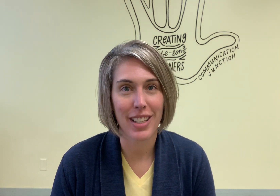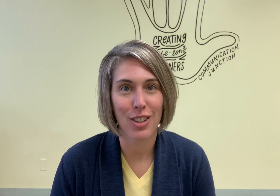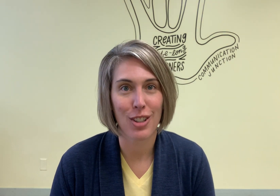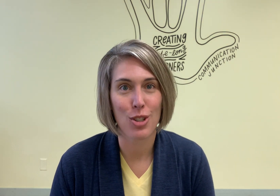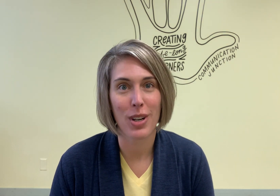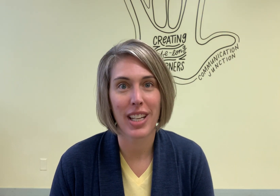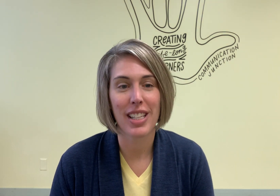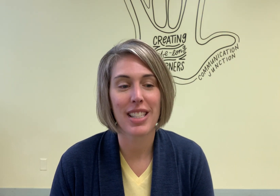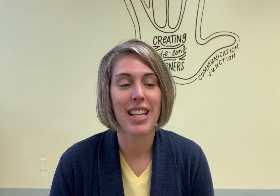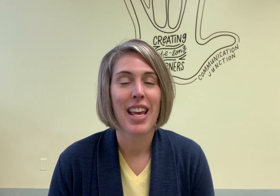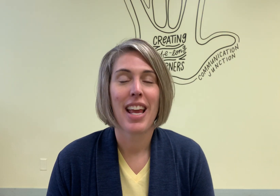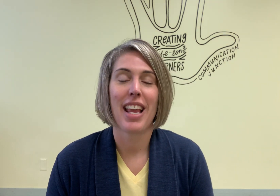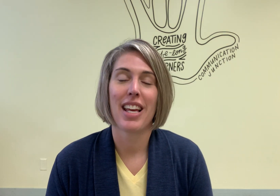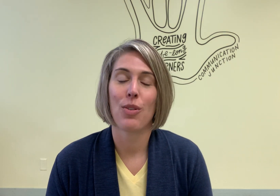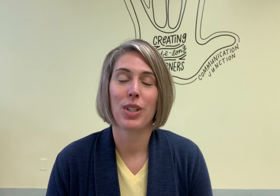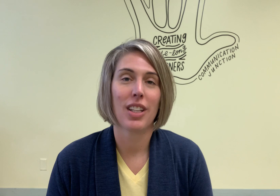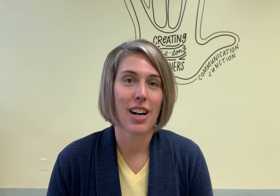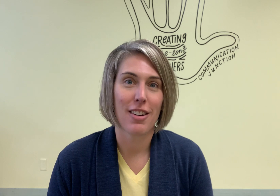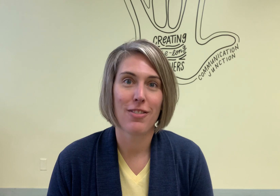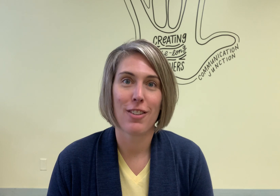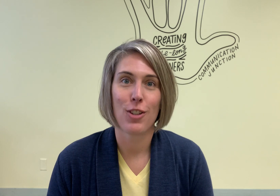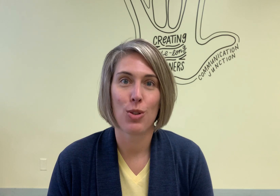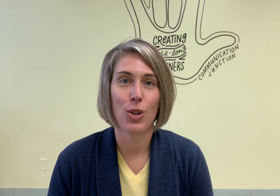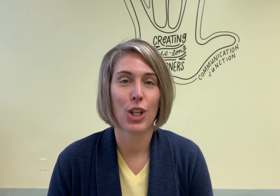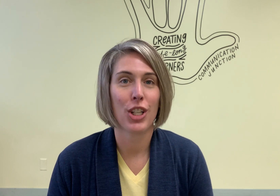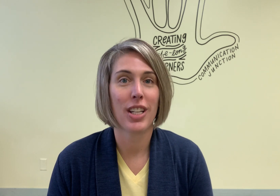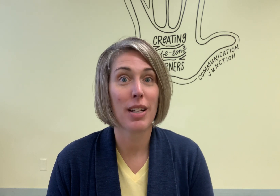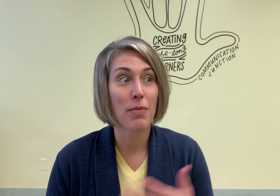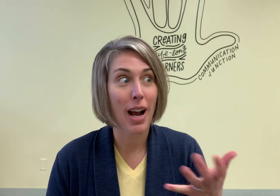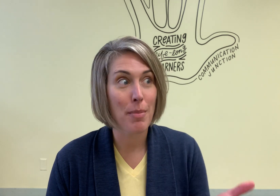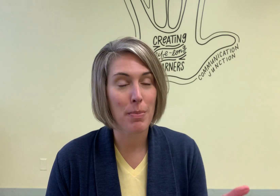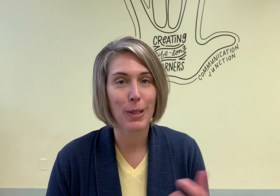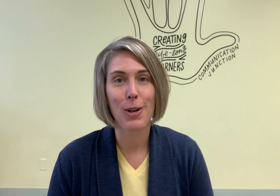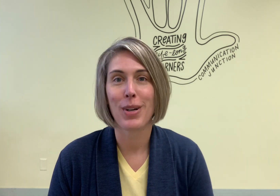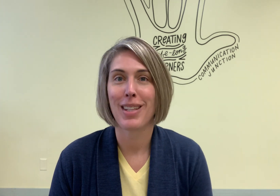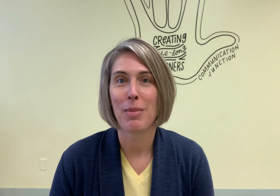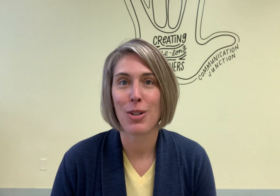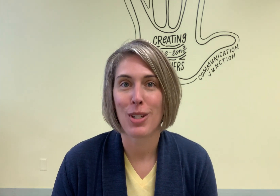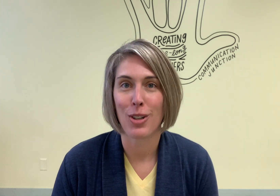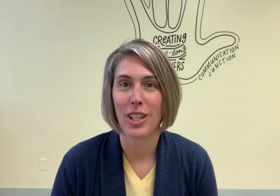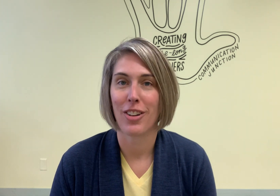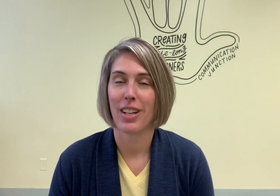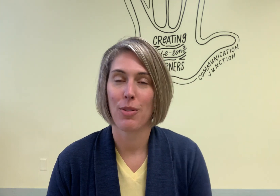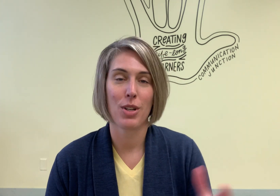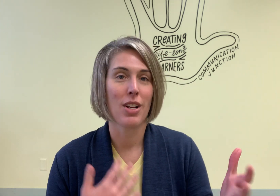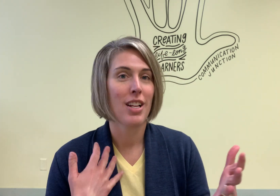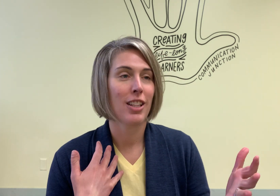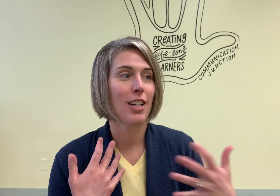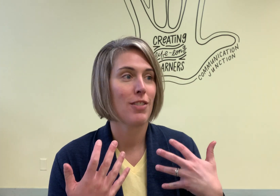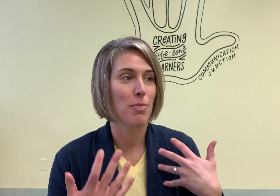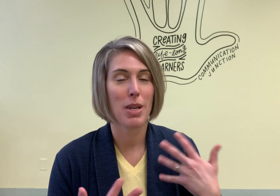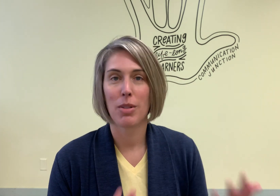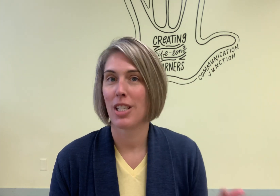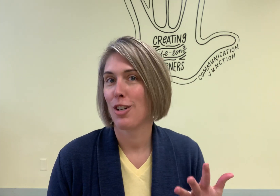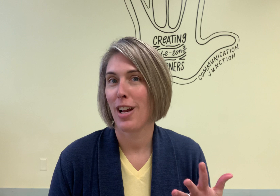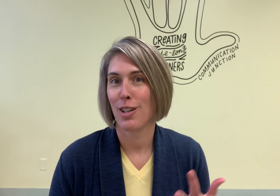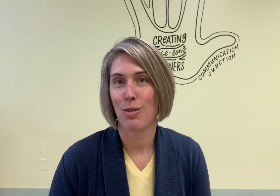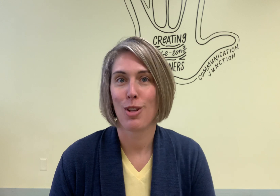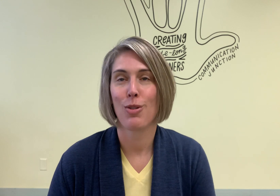here joining us and would love if you could comment below and let me know that you're here. And I would love to be able to interact with you a